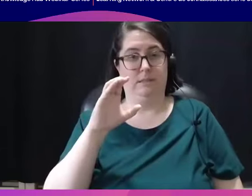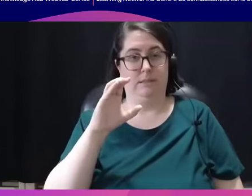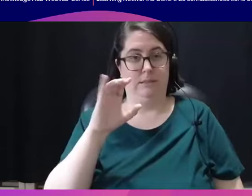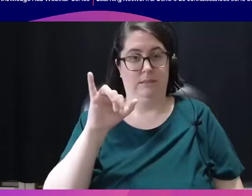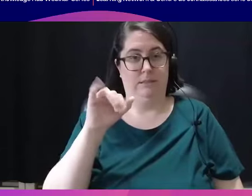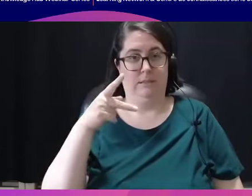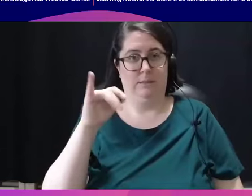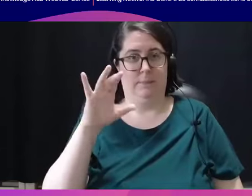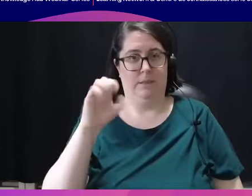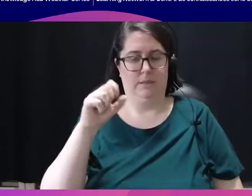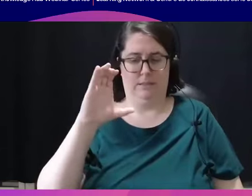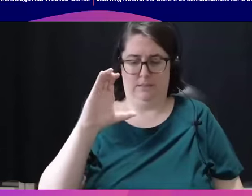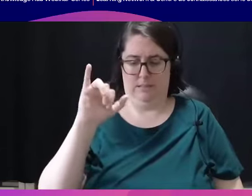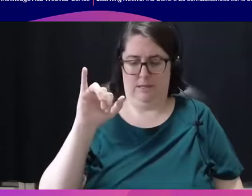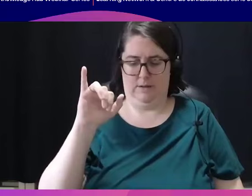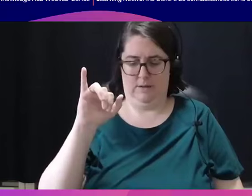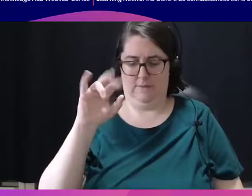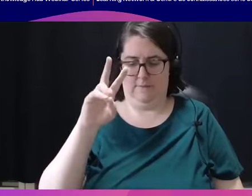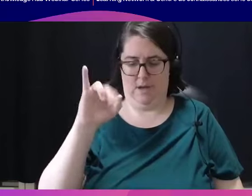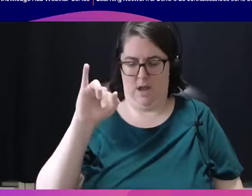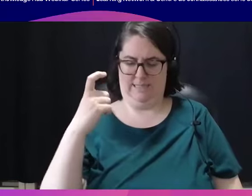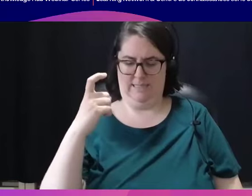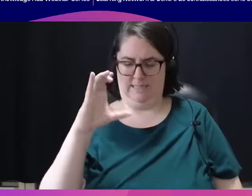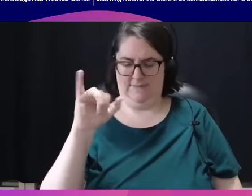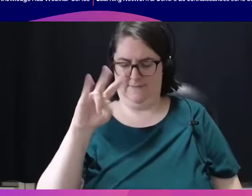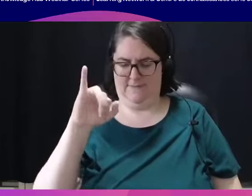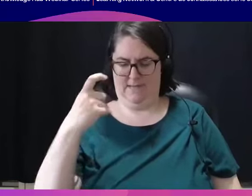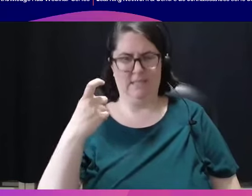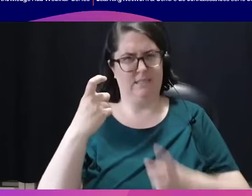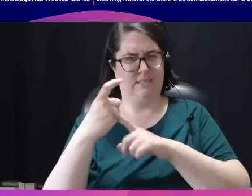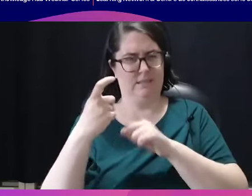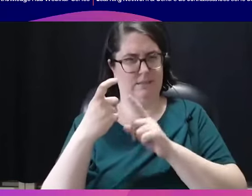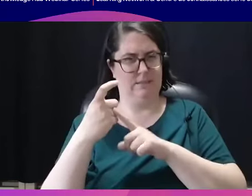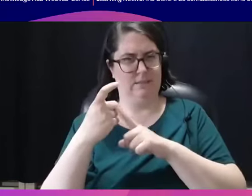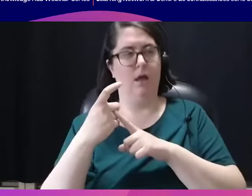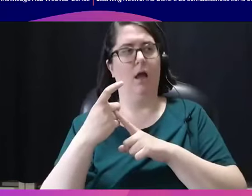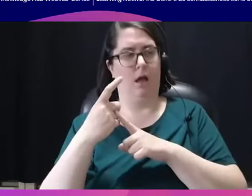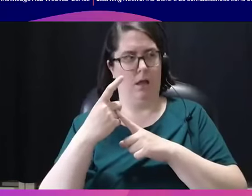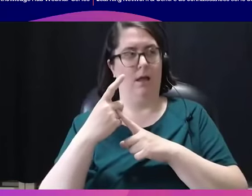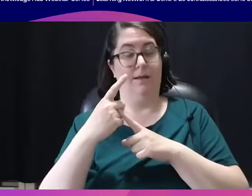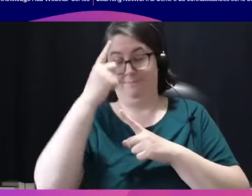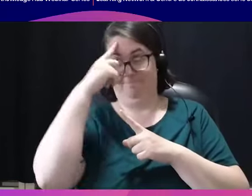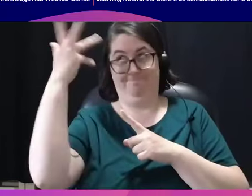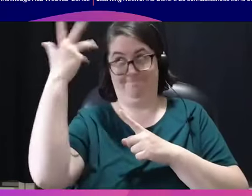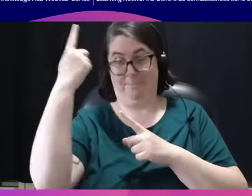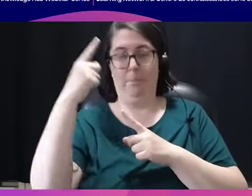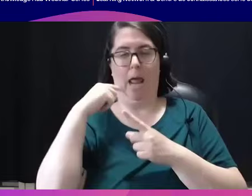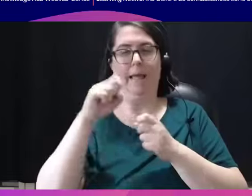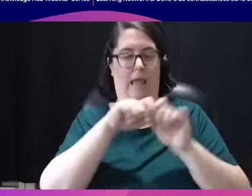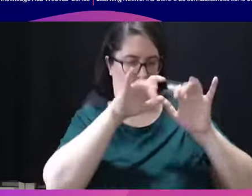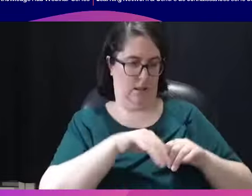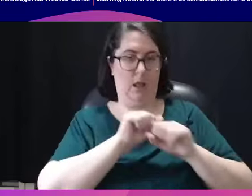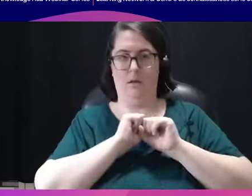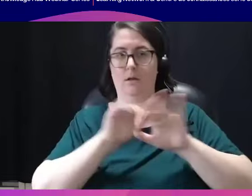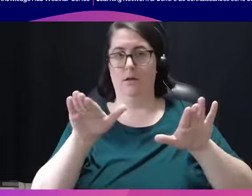I believe it's spelled CIVIX. But I can also come up with a list as well and share it with Diane and